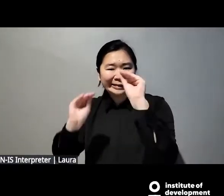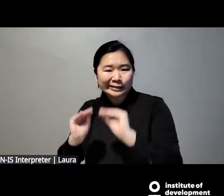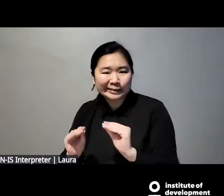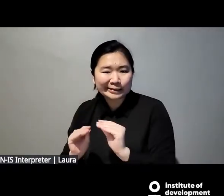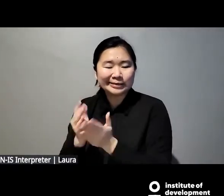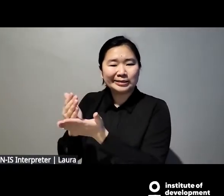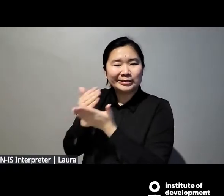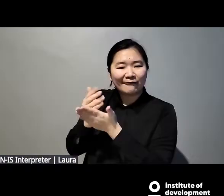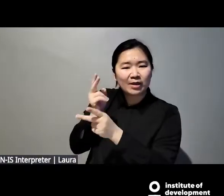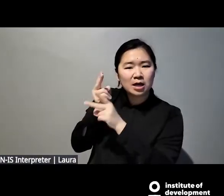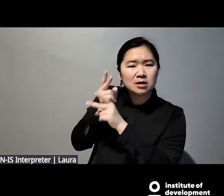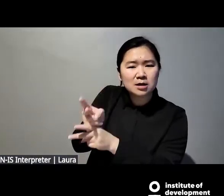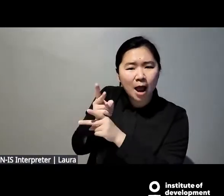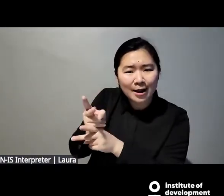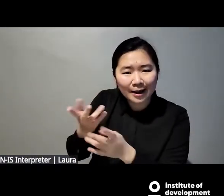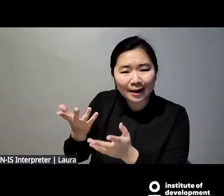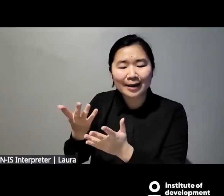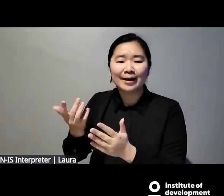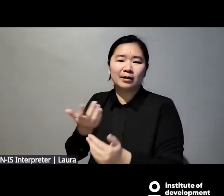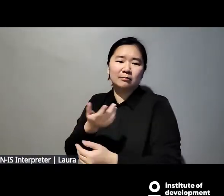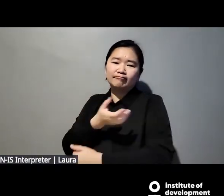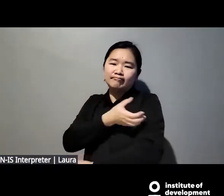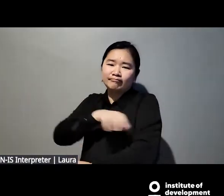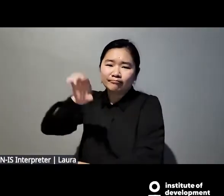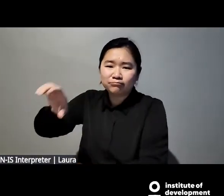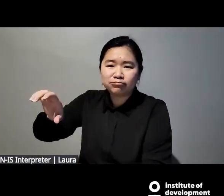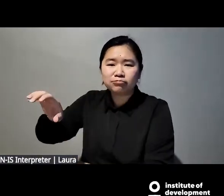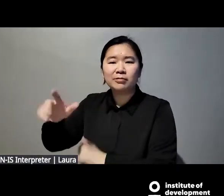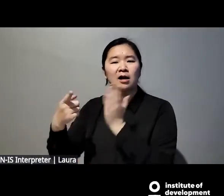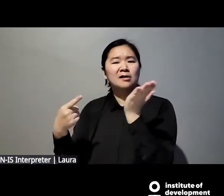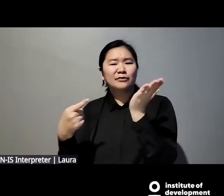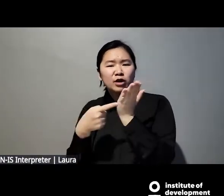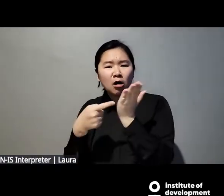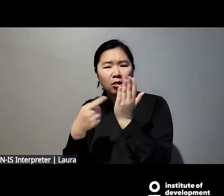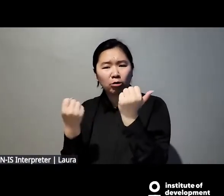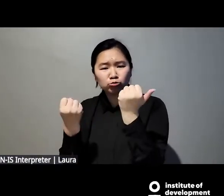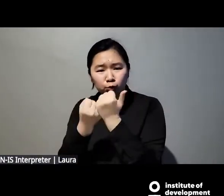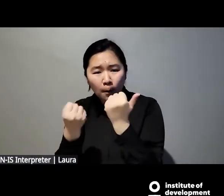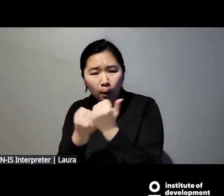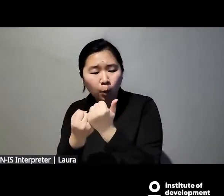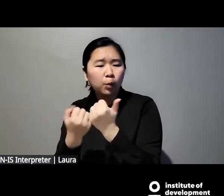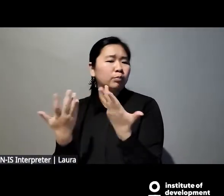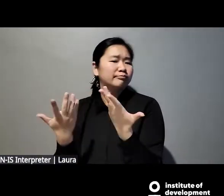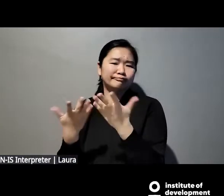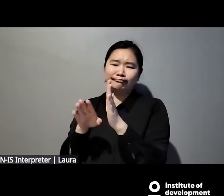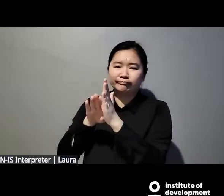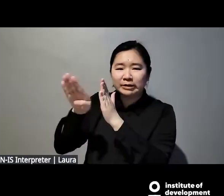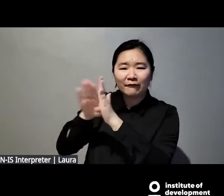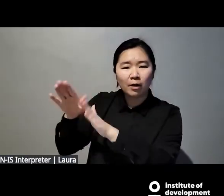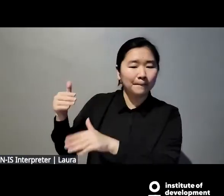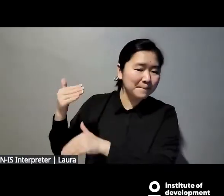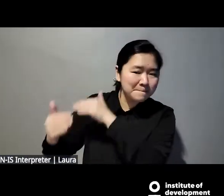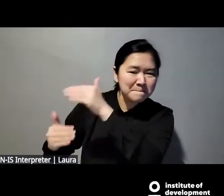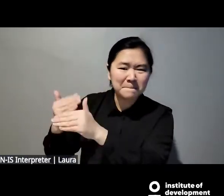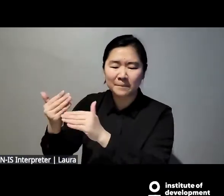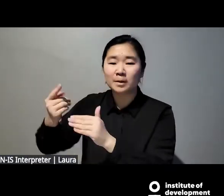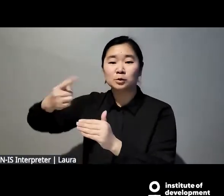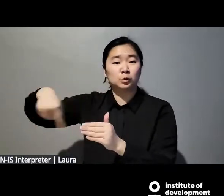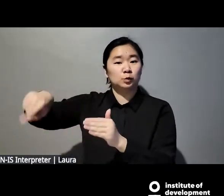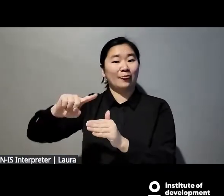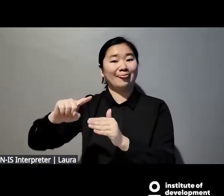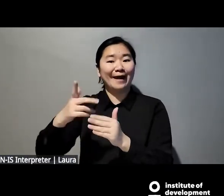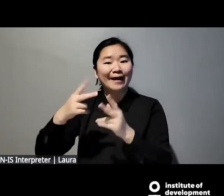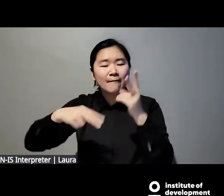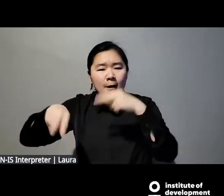took on roles that recognized their position in the local communities. There were also examples